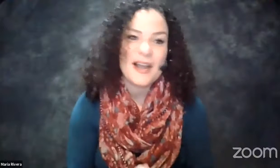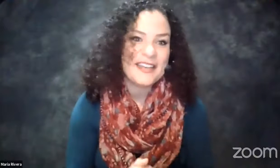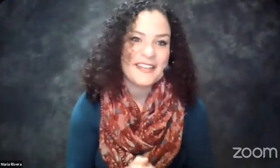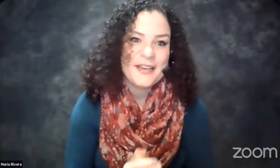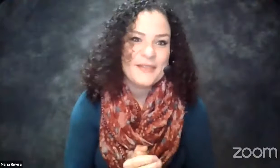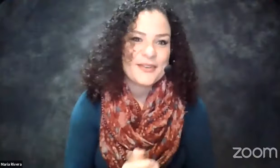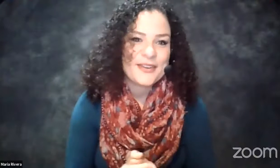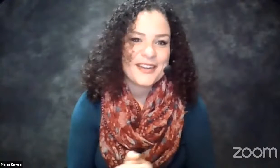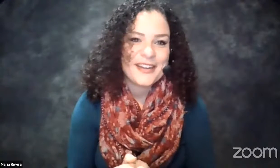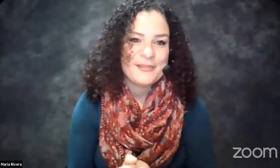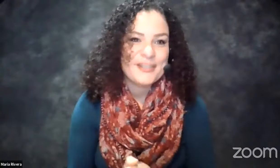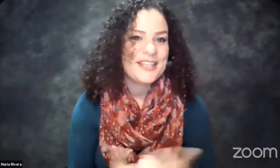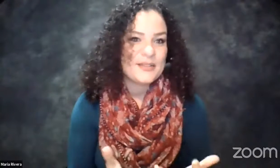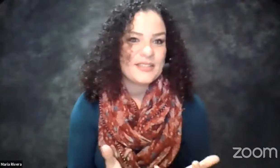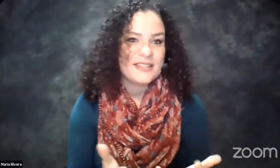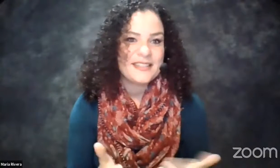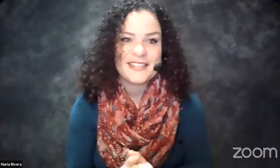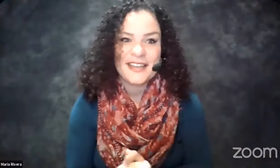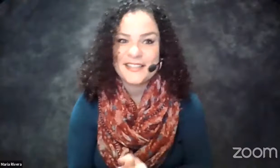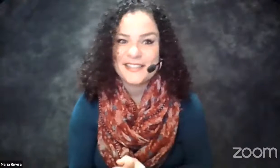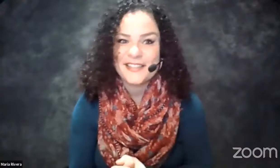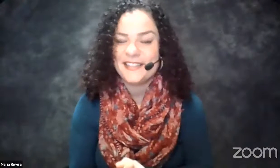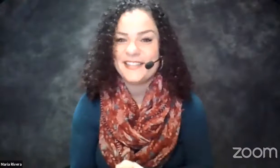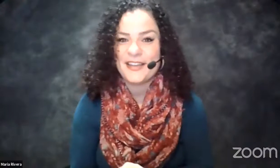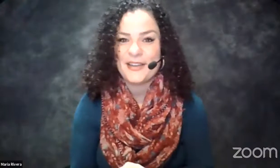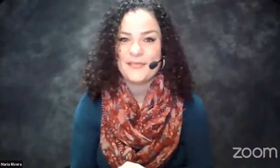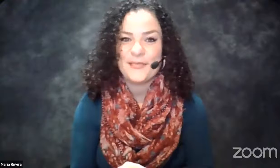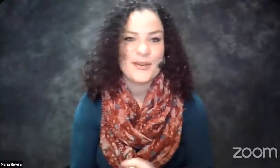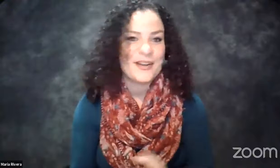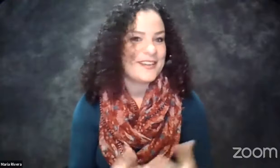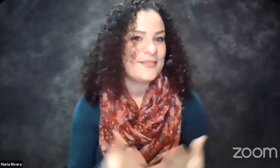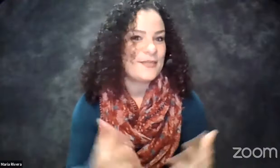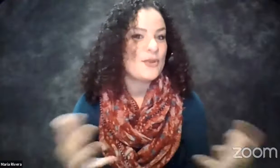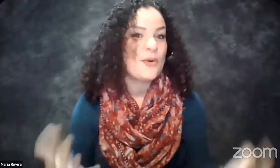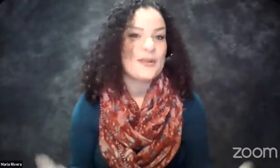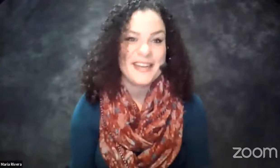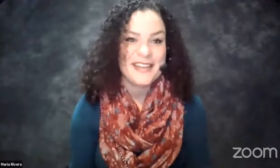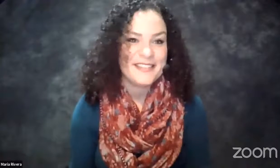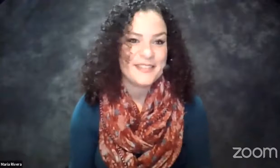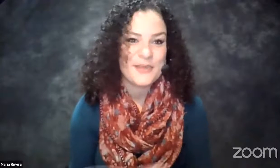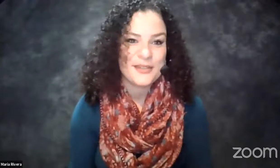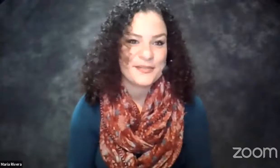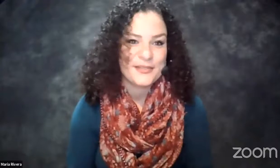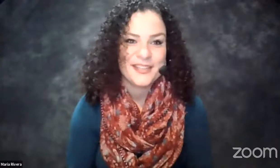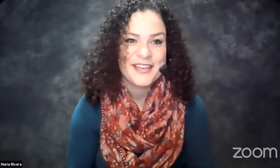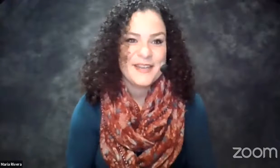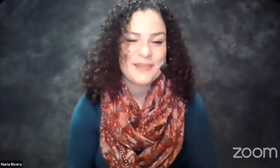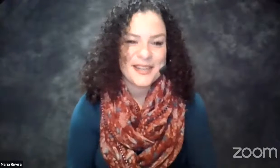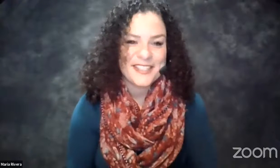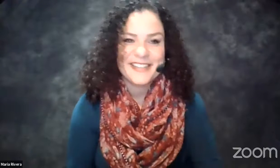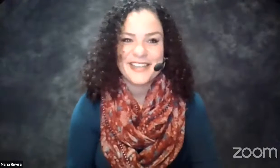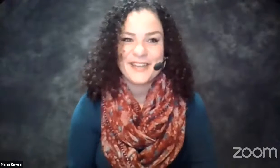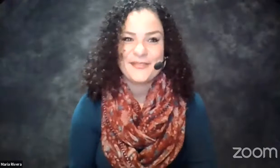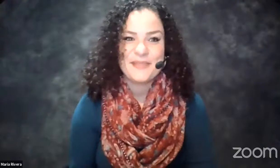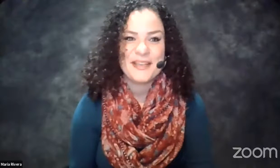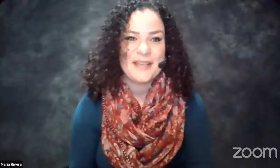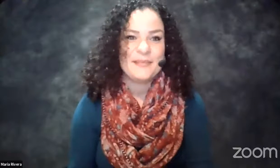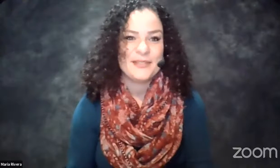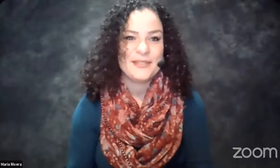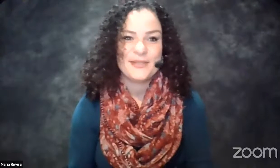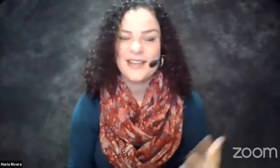said, what if we did all of them? And so here's Maria Rivera. I'm gonna pop her up here,